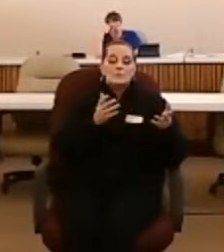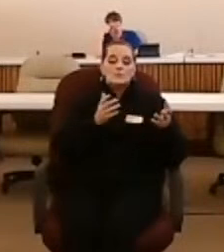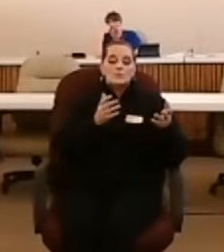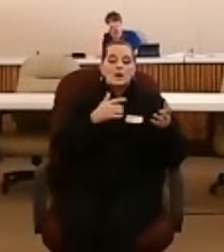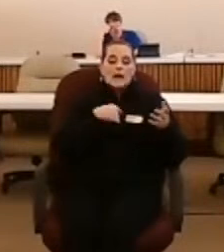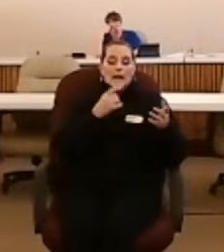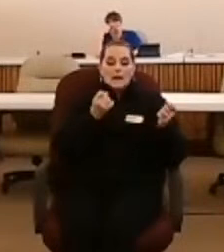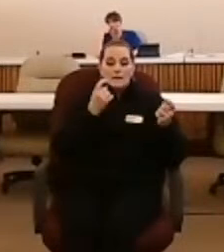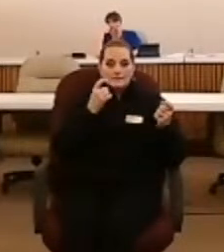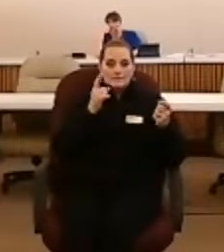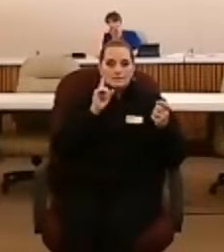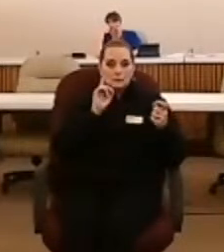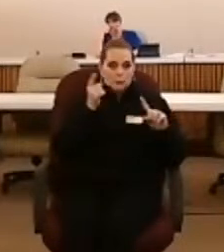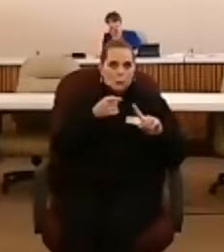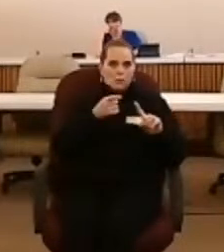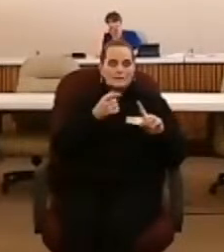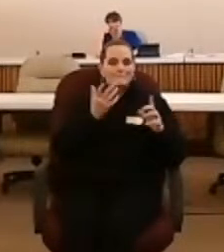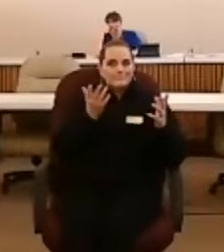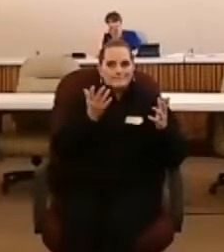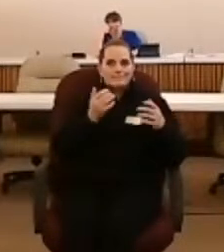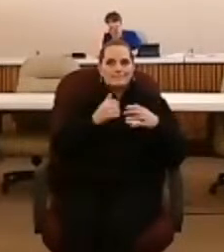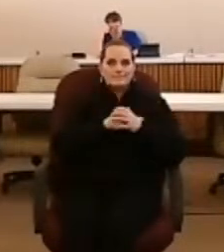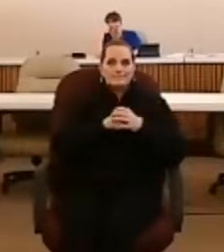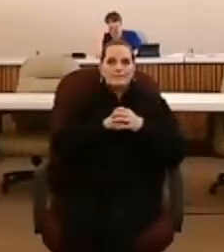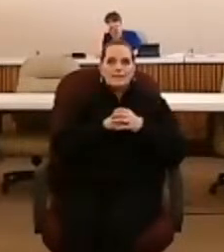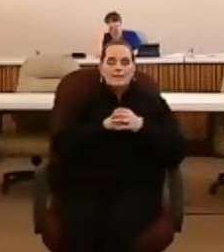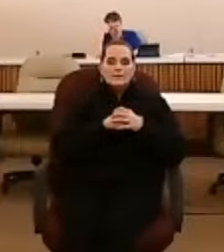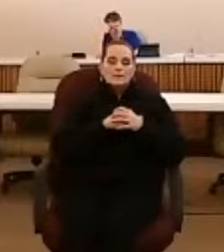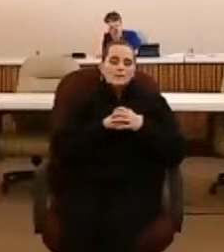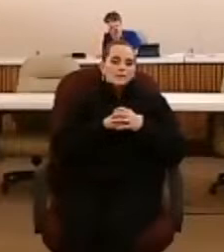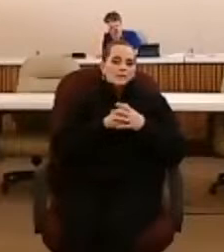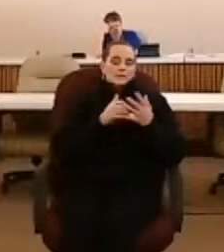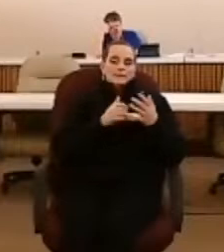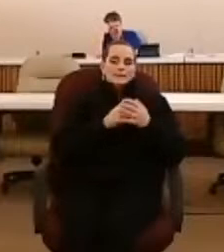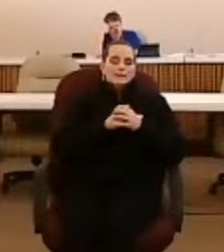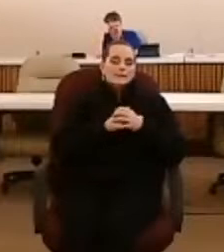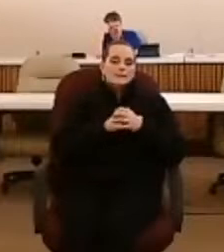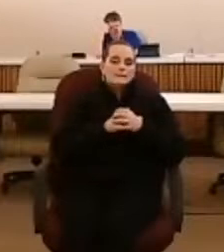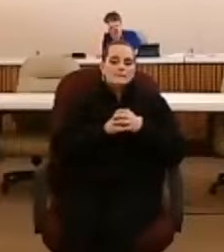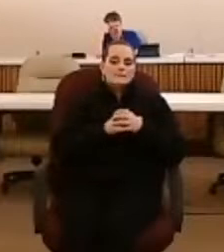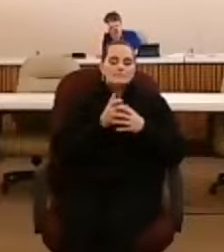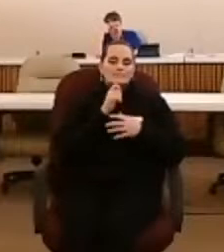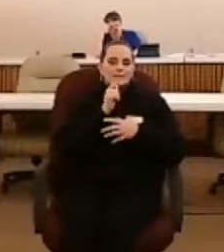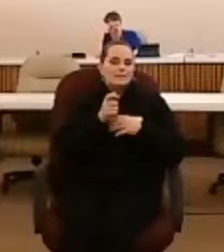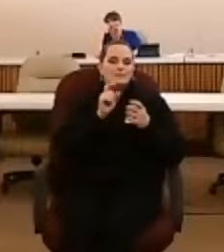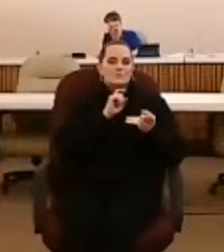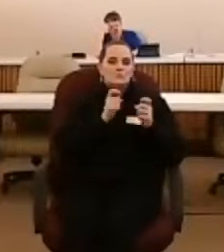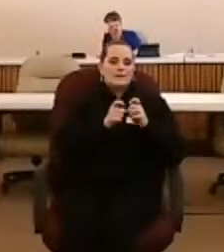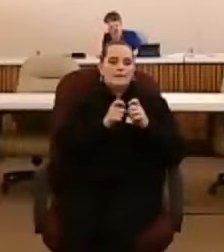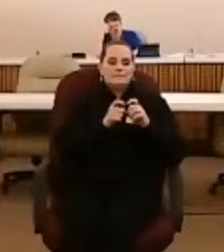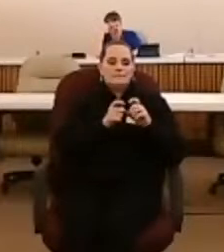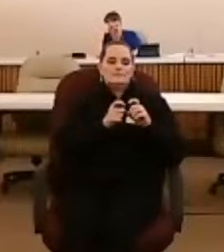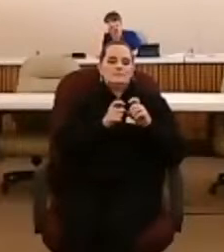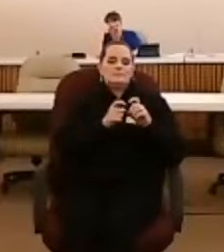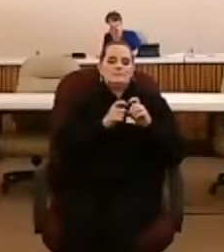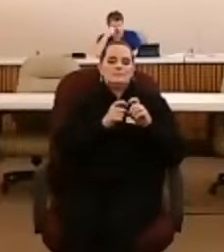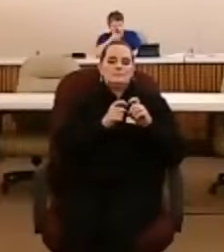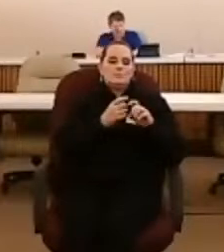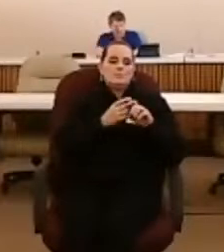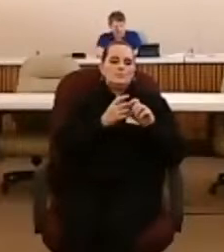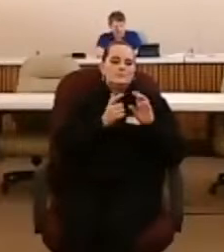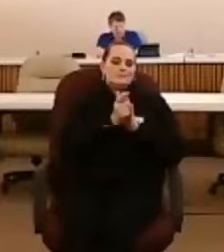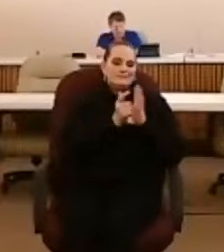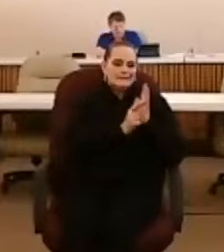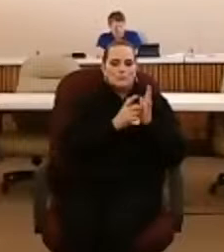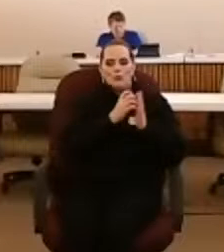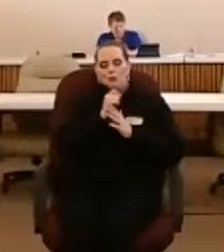I understand what you're saying. It's, again, it didn't change what was or was not illegal. It just